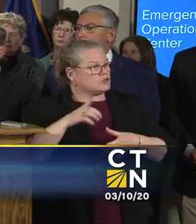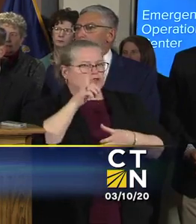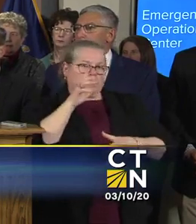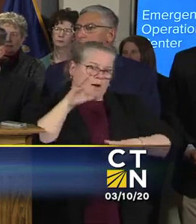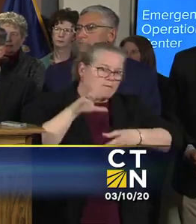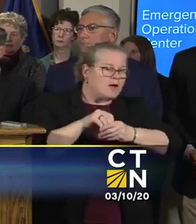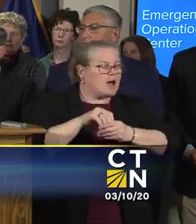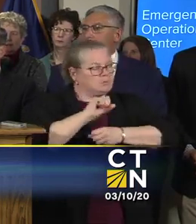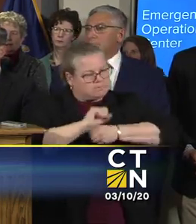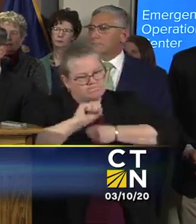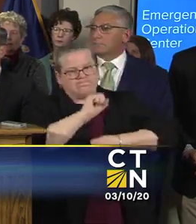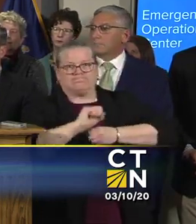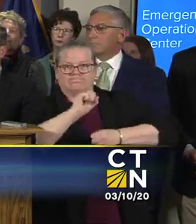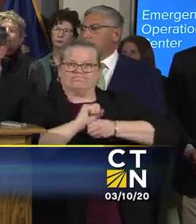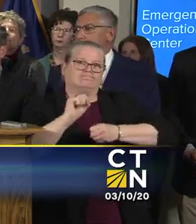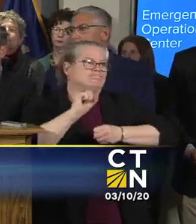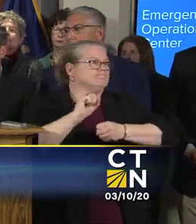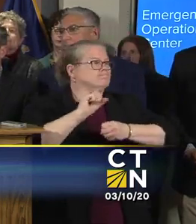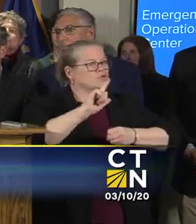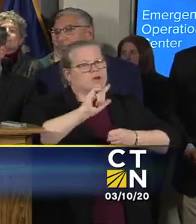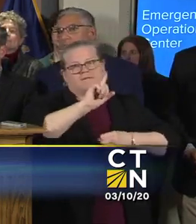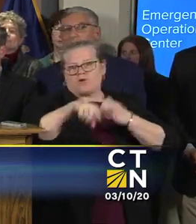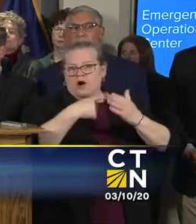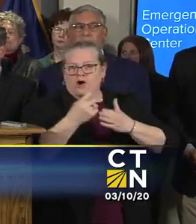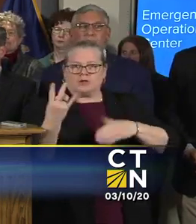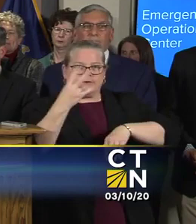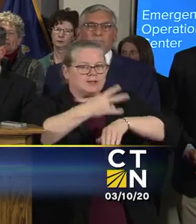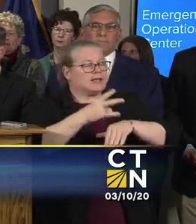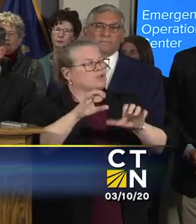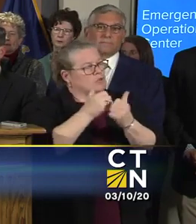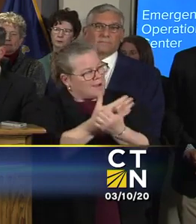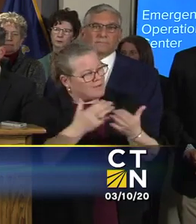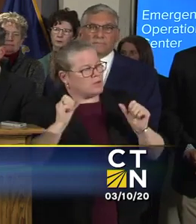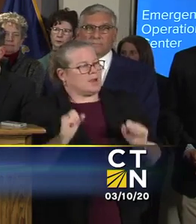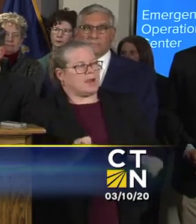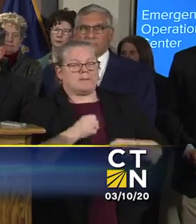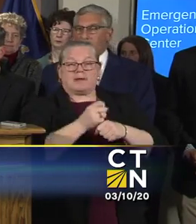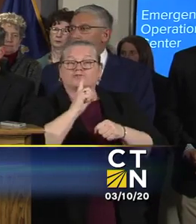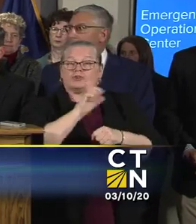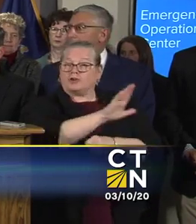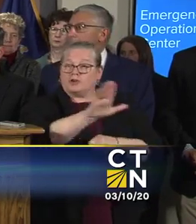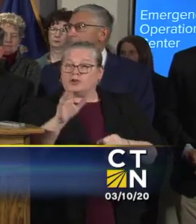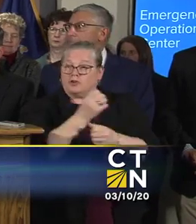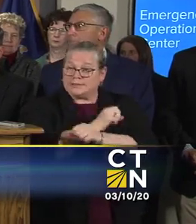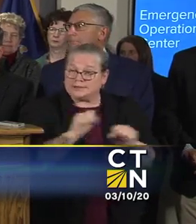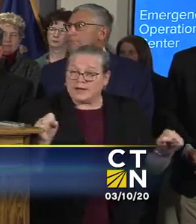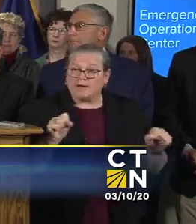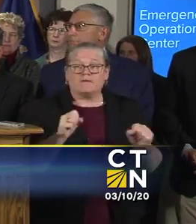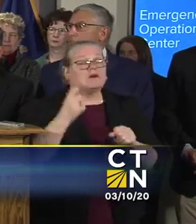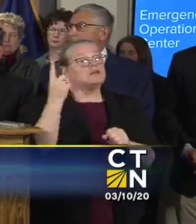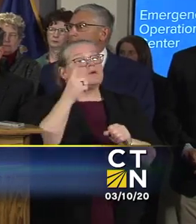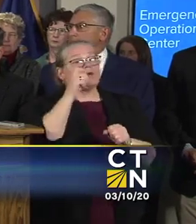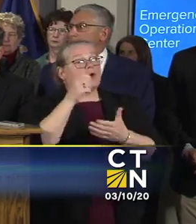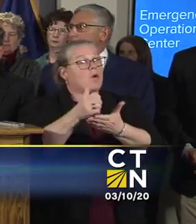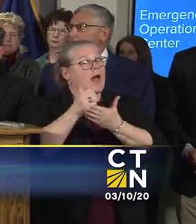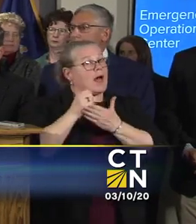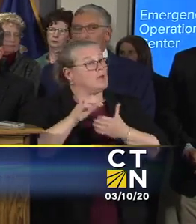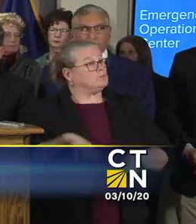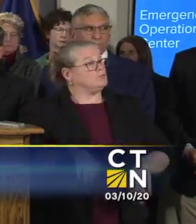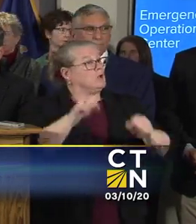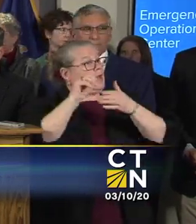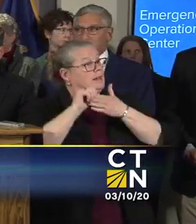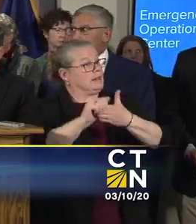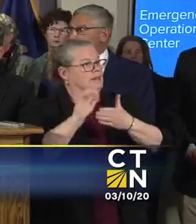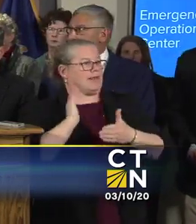way, working around the clock to do everything we can to keep you safe. And somebody helping to take the lead on that is our new Chief